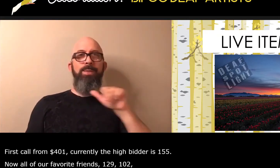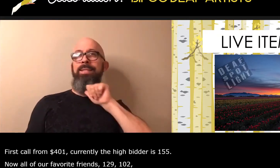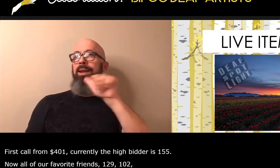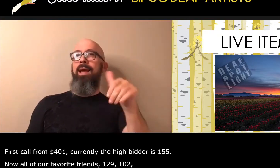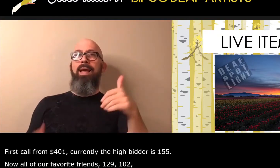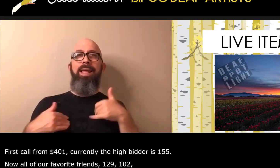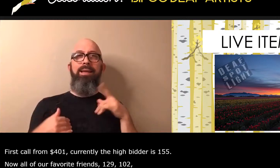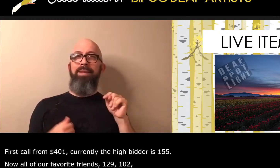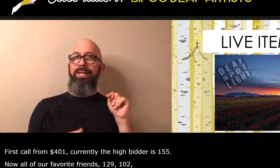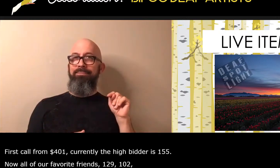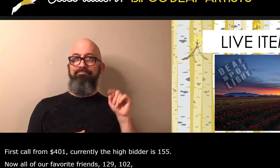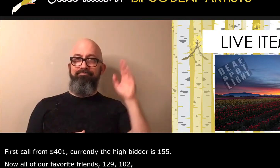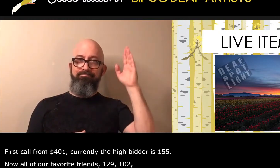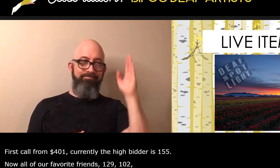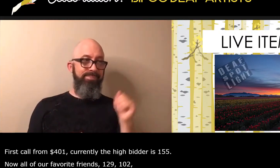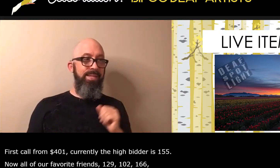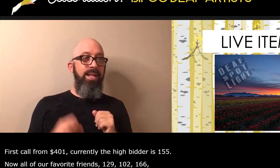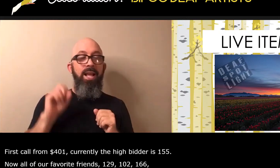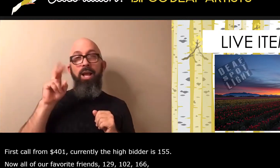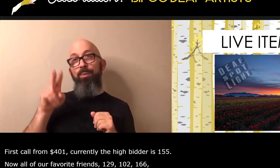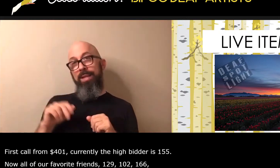235.